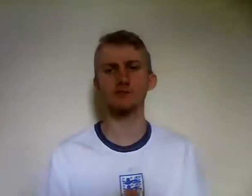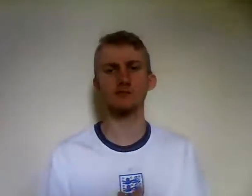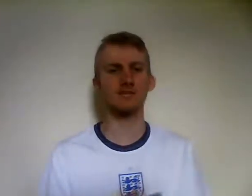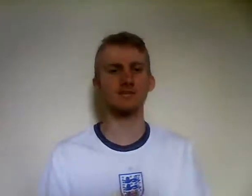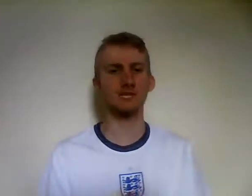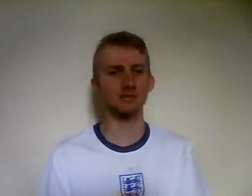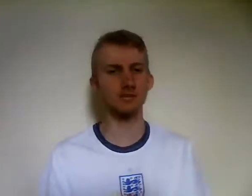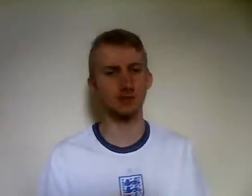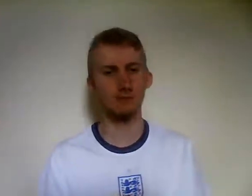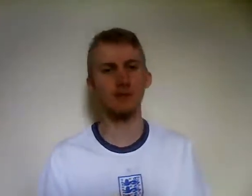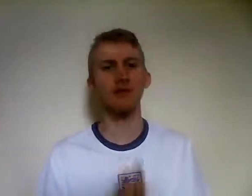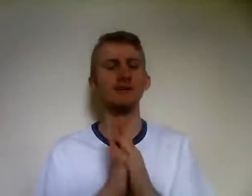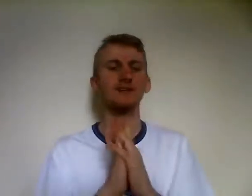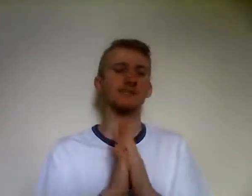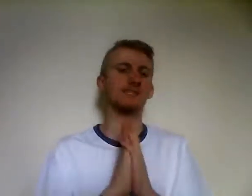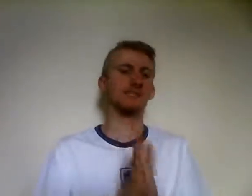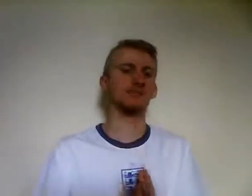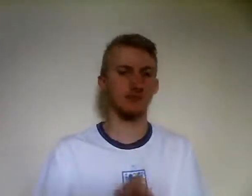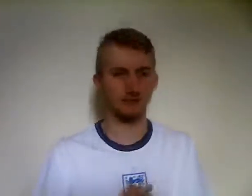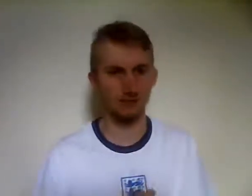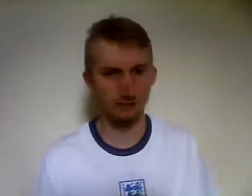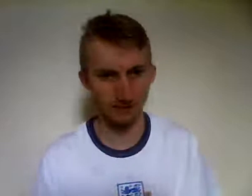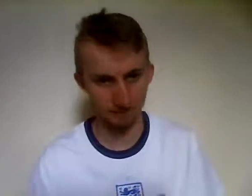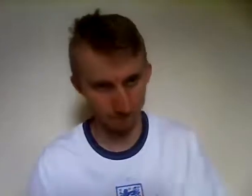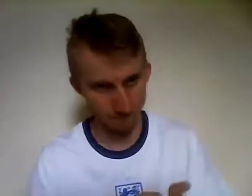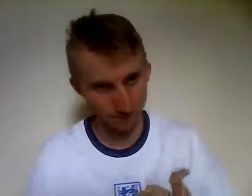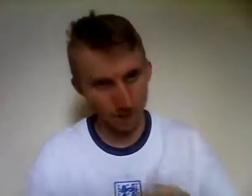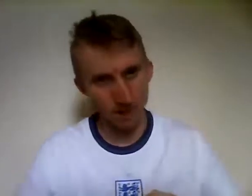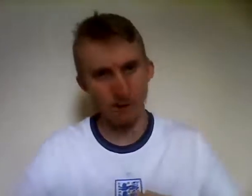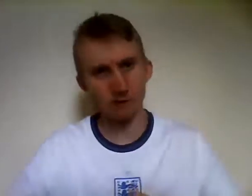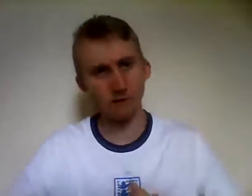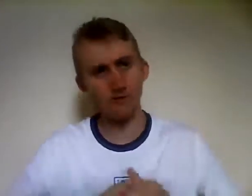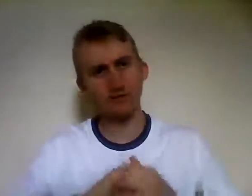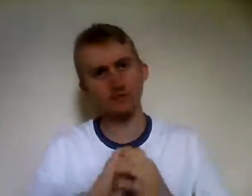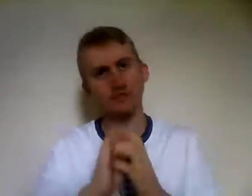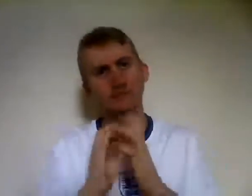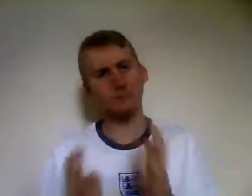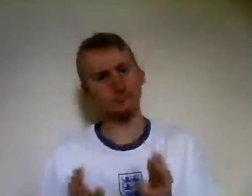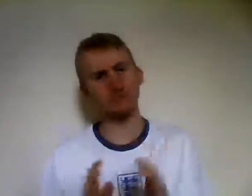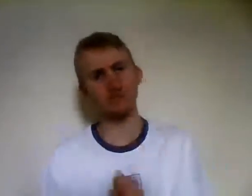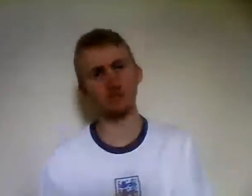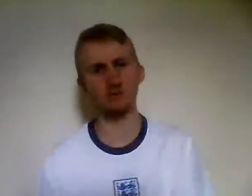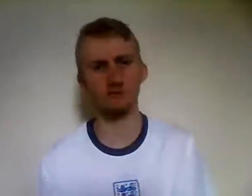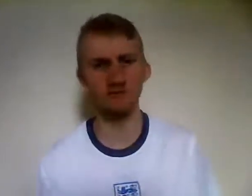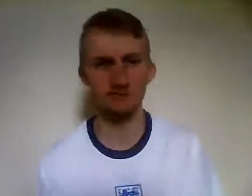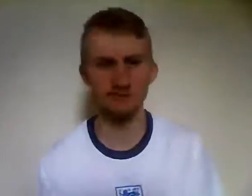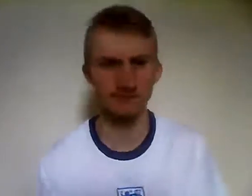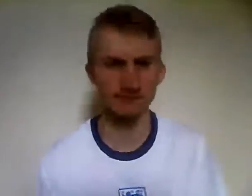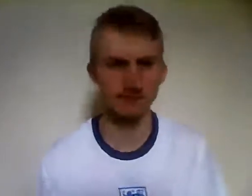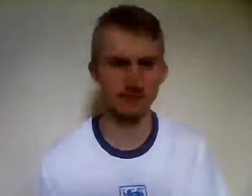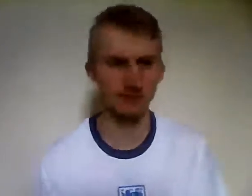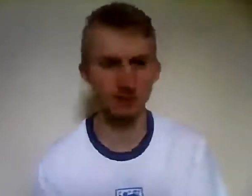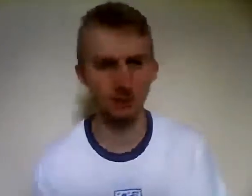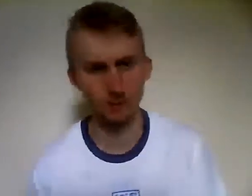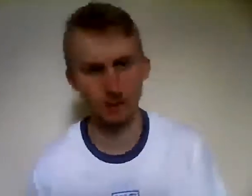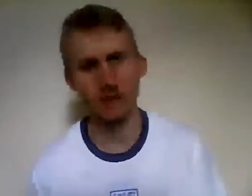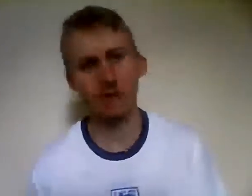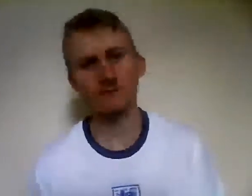Metropolitan League Challenge Cup in 1959. Crawley turned semi-professional in